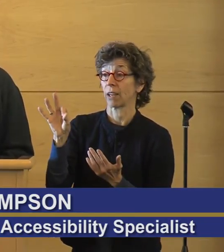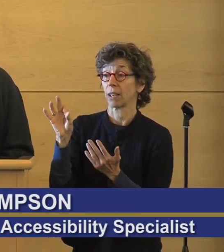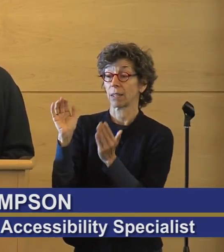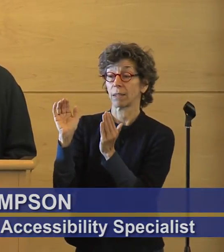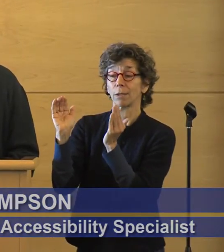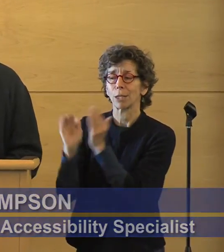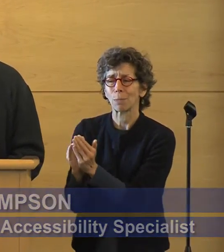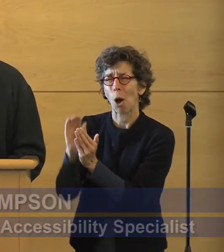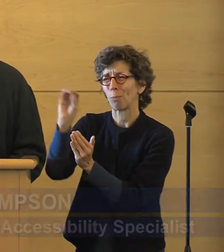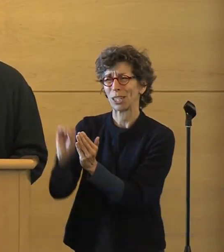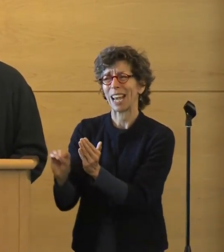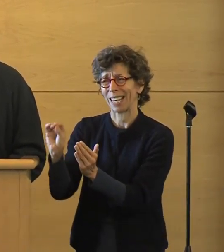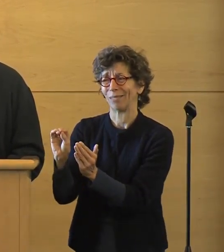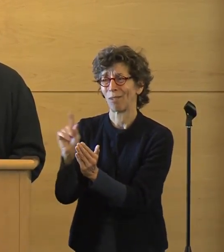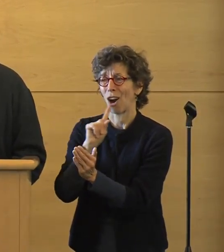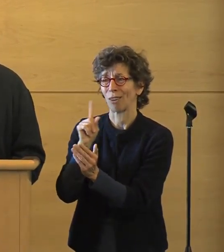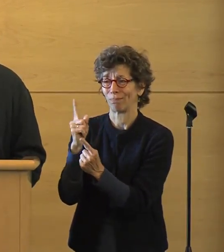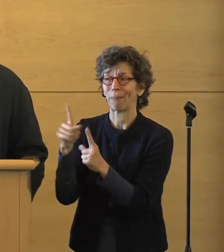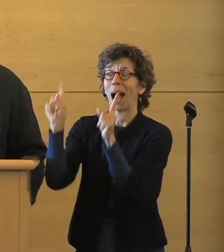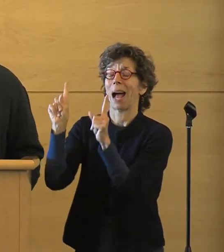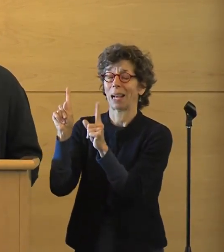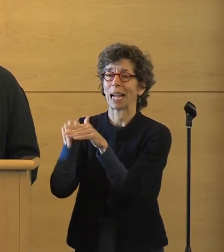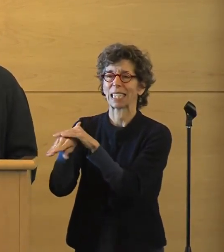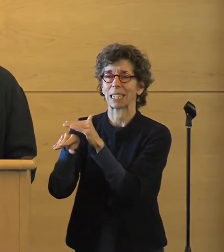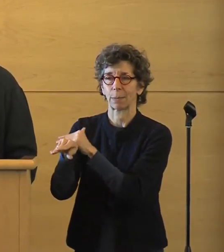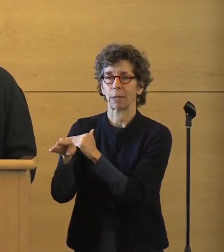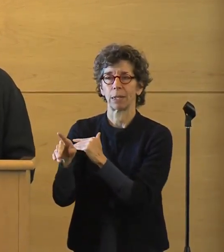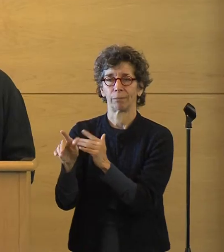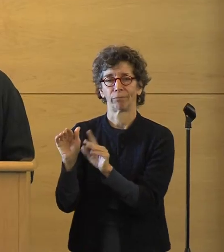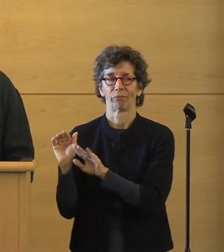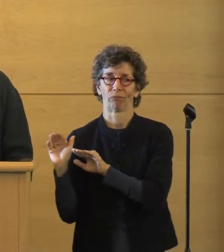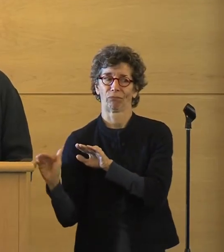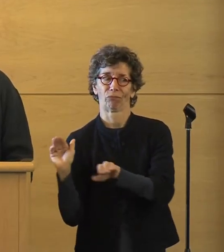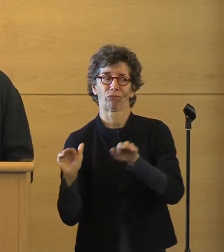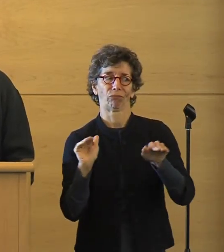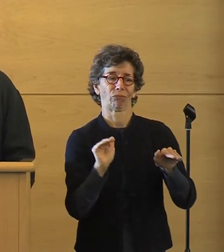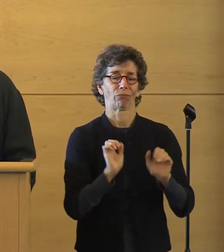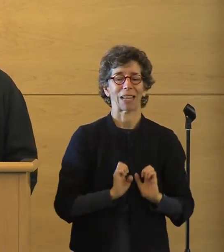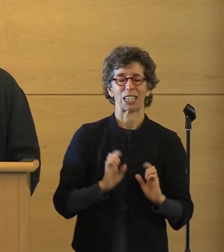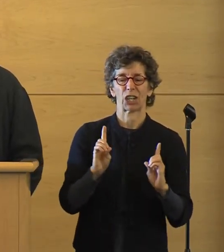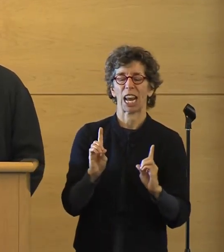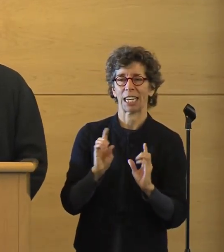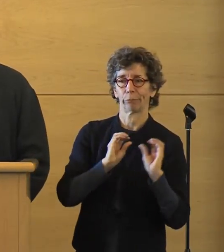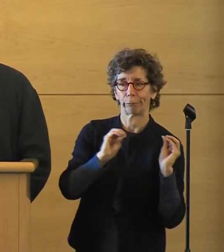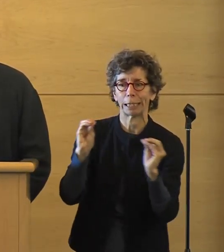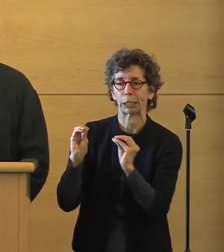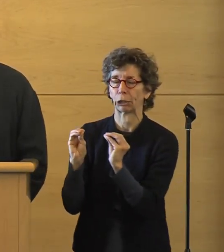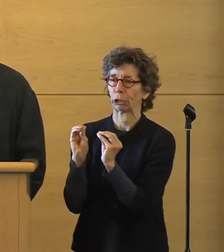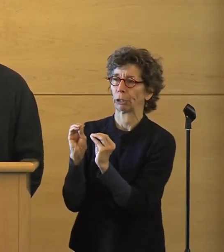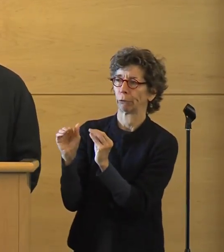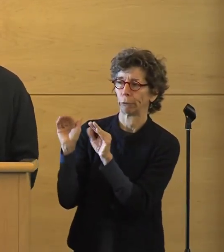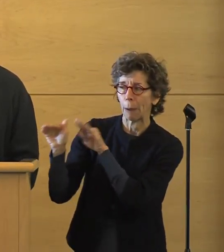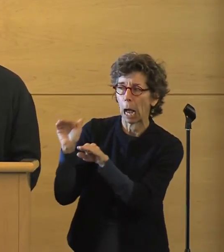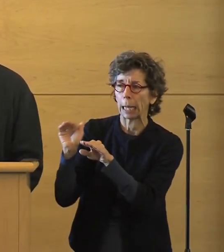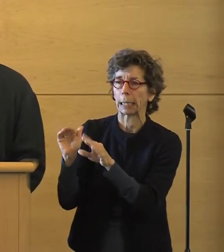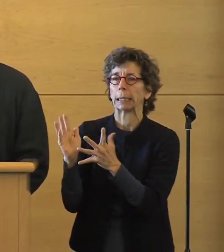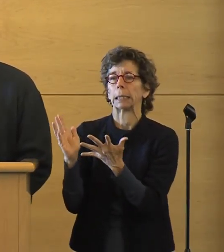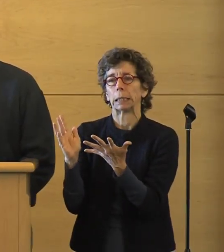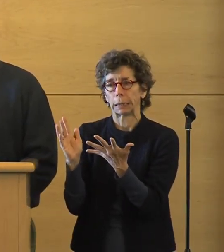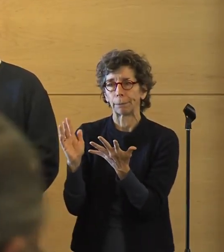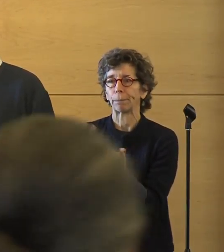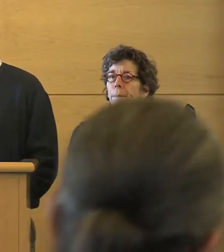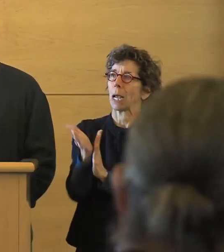really important. Yeah, and that's the percentage of PDFs that are out there that actually are accessible, they're even